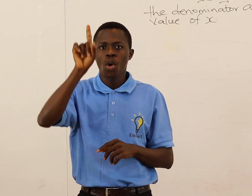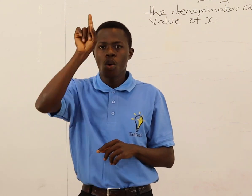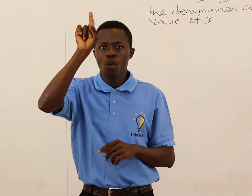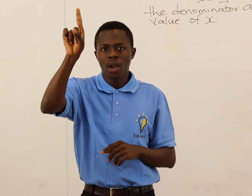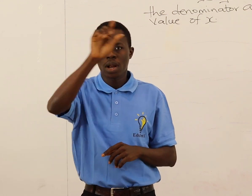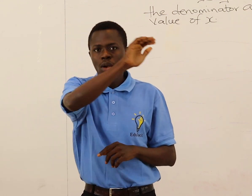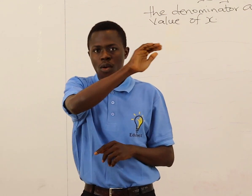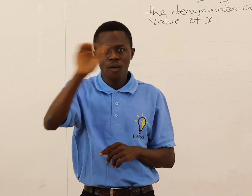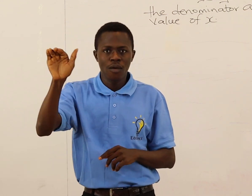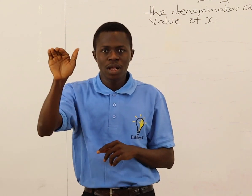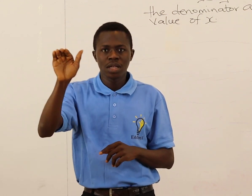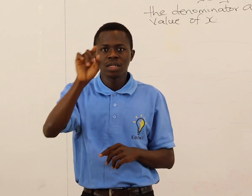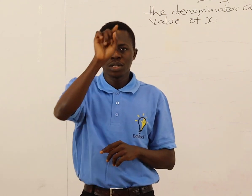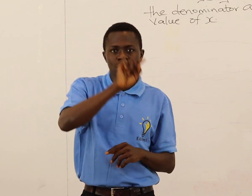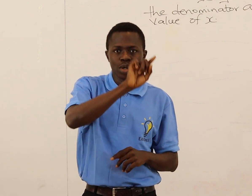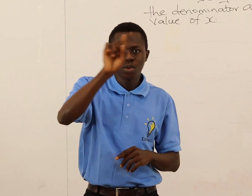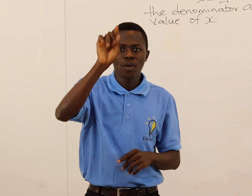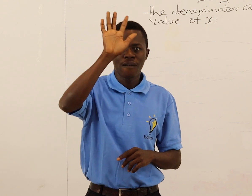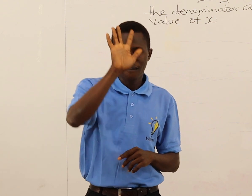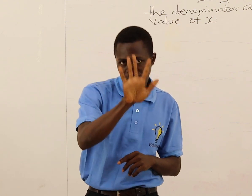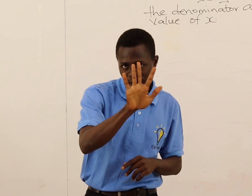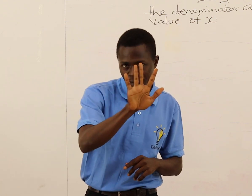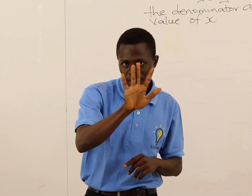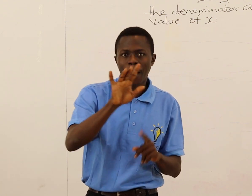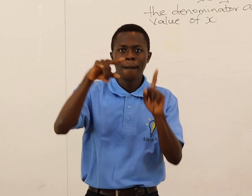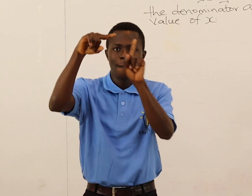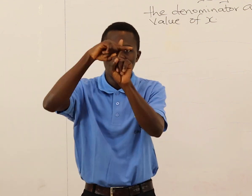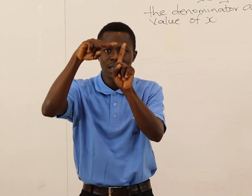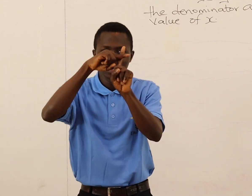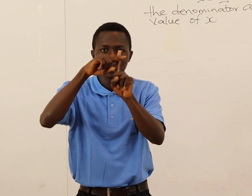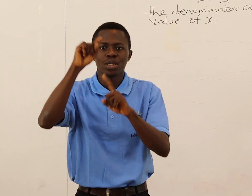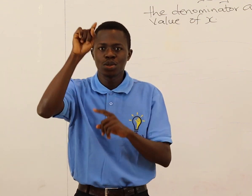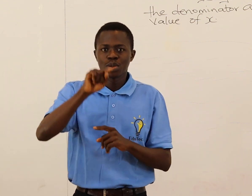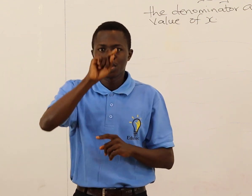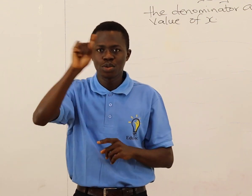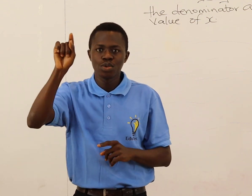1 divided by square root of 5 plus square root of 2.